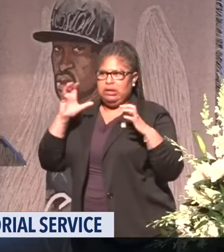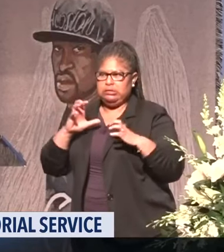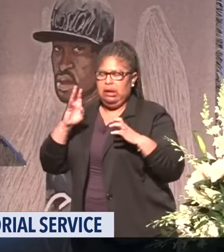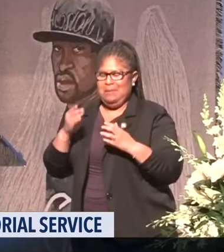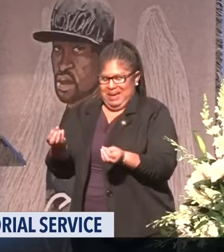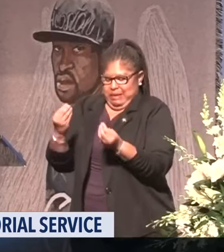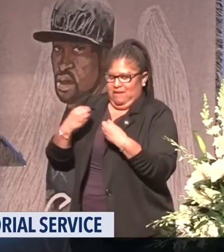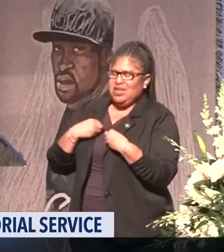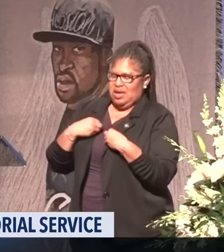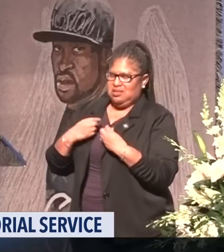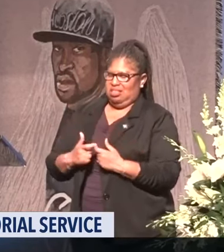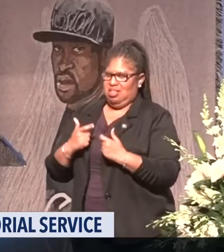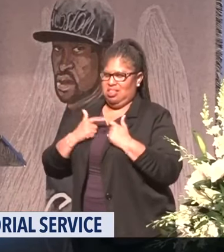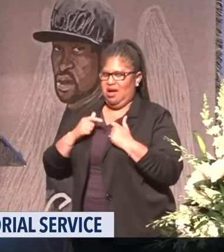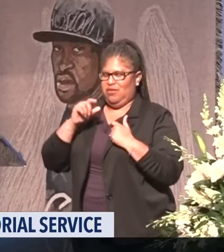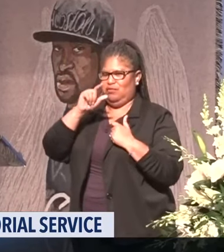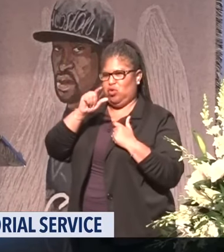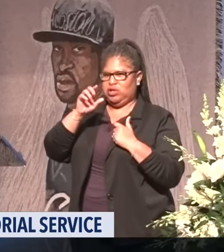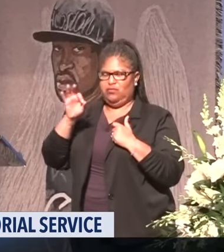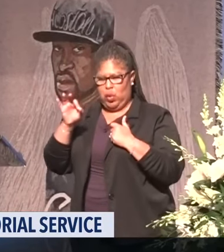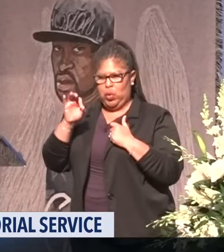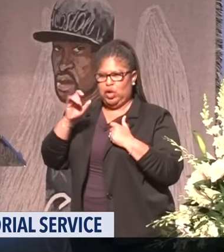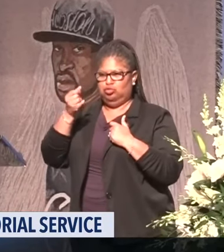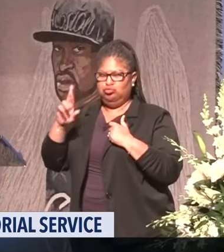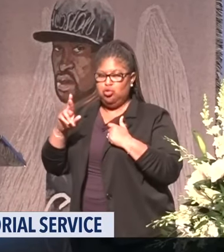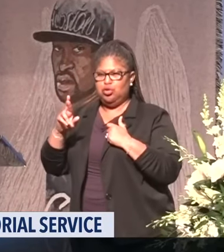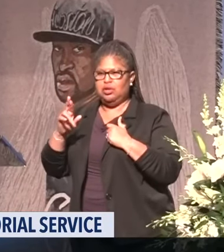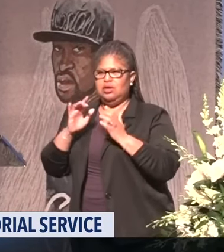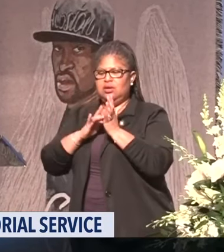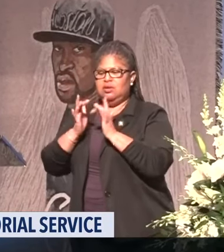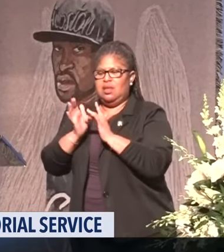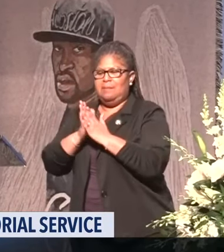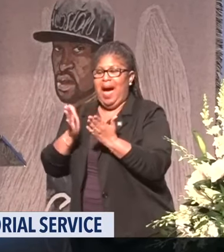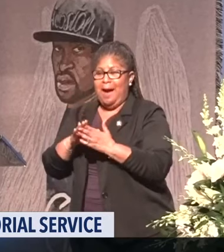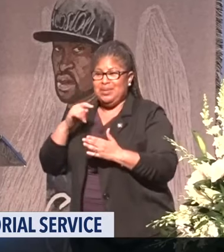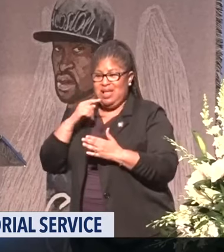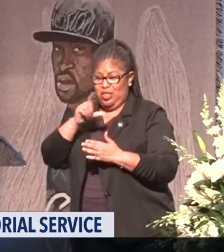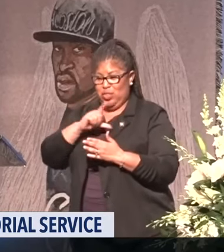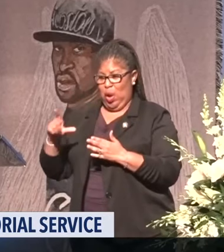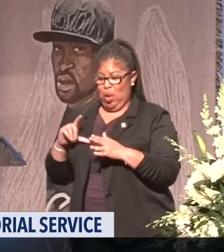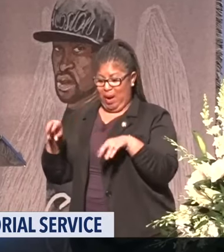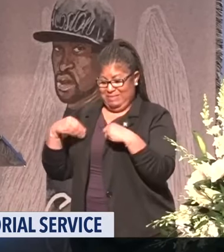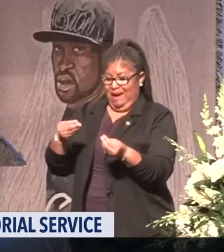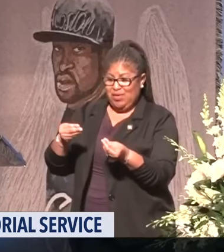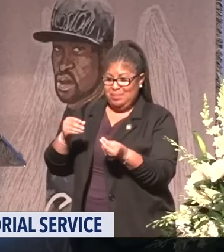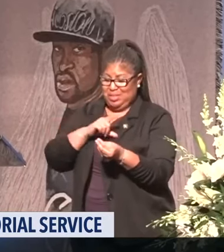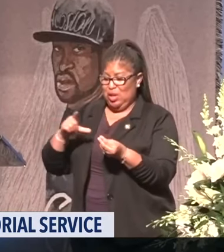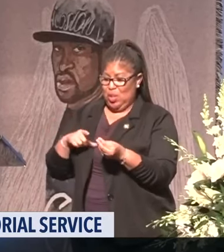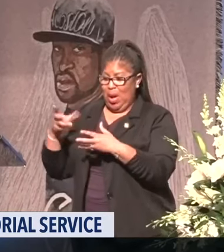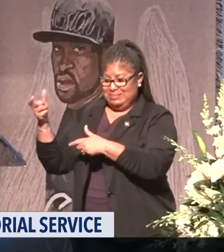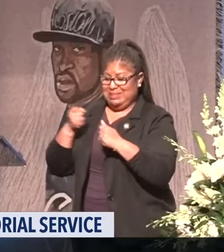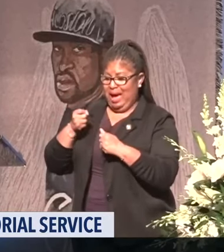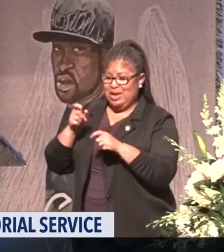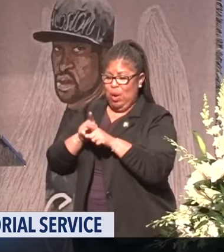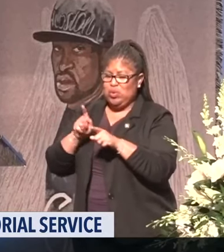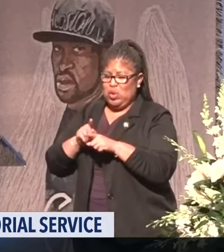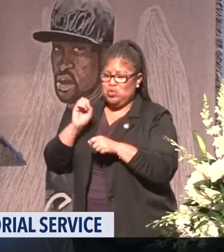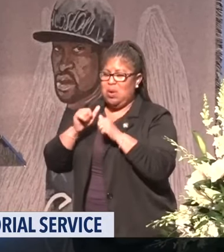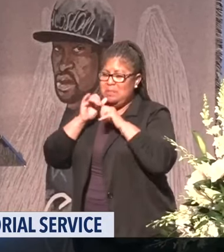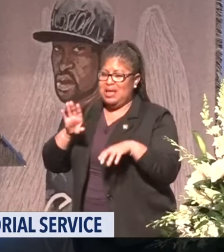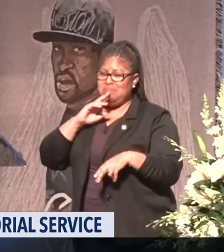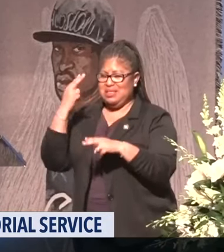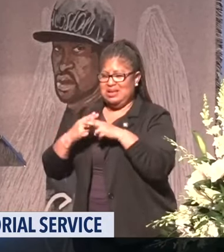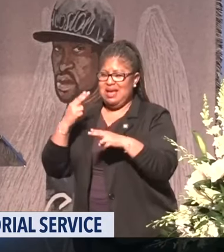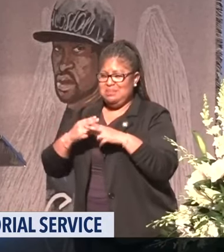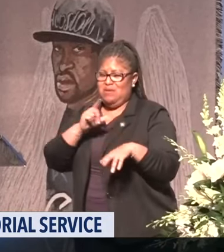life of George Floyd Jr. The Bible says, "The Lord giveth, the Lord have taken away." Now, blessed be the name of the Lord. Will